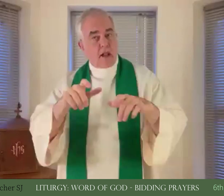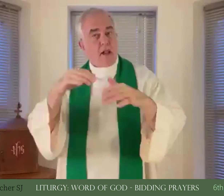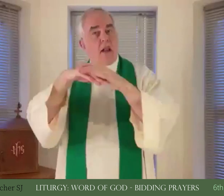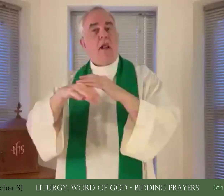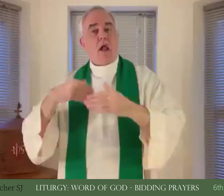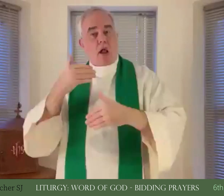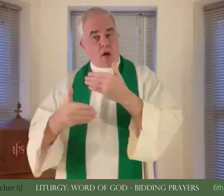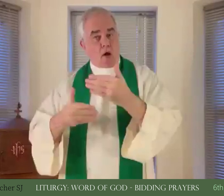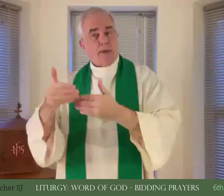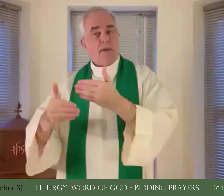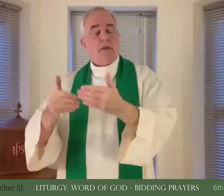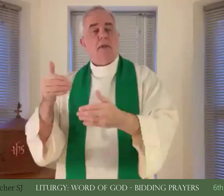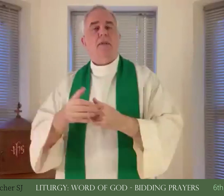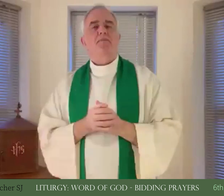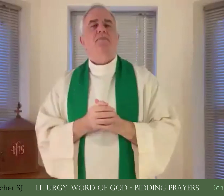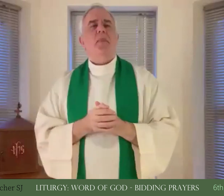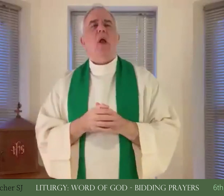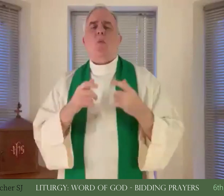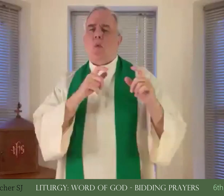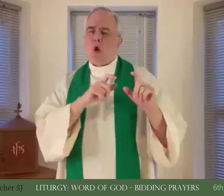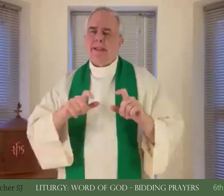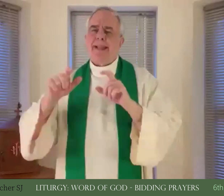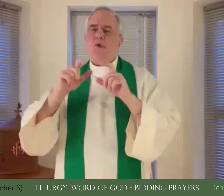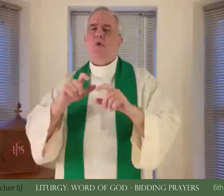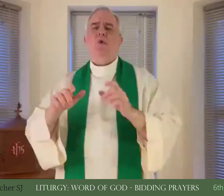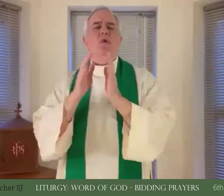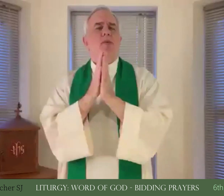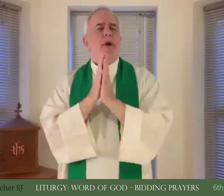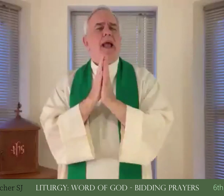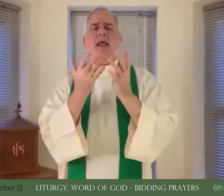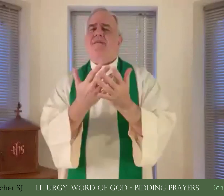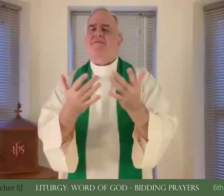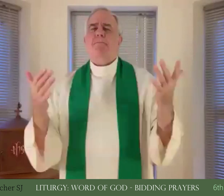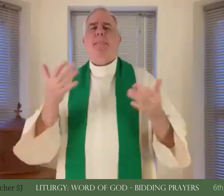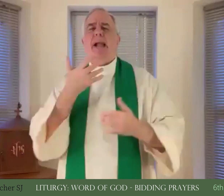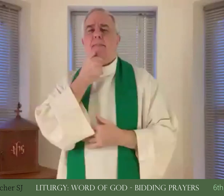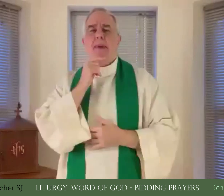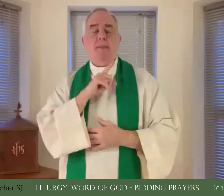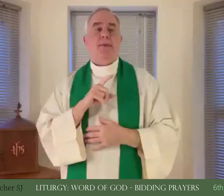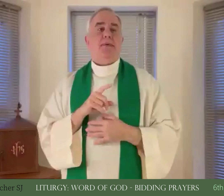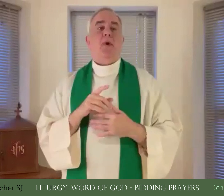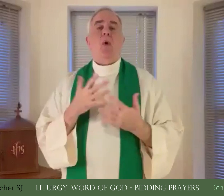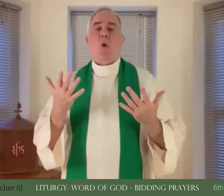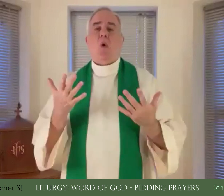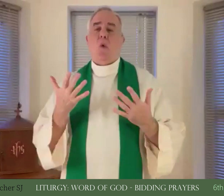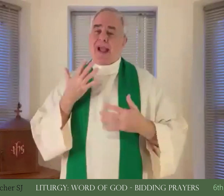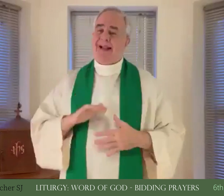Girl in Hospital. We continue to pray for many people who